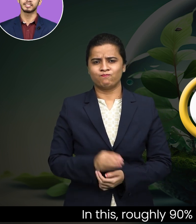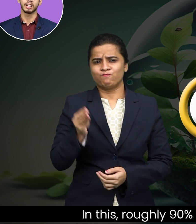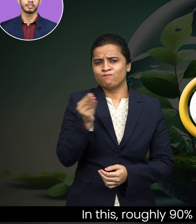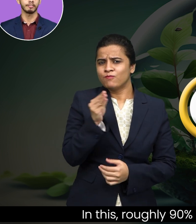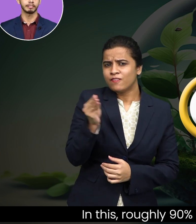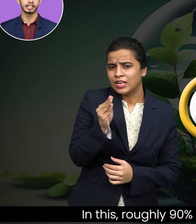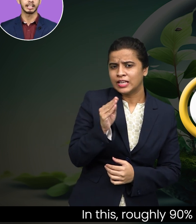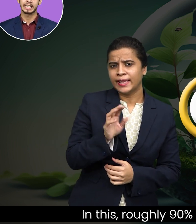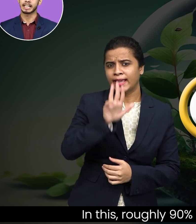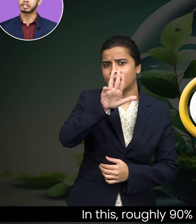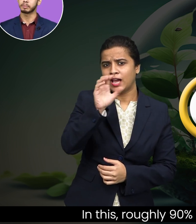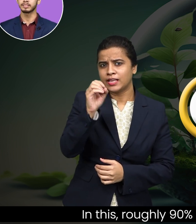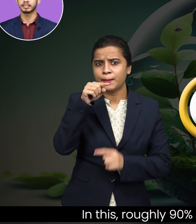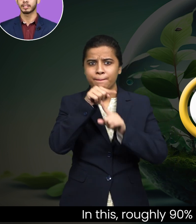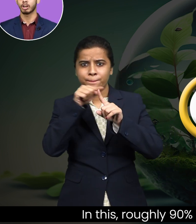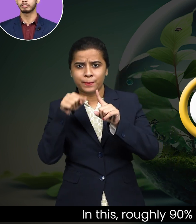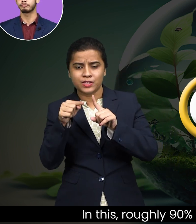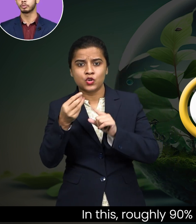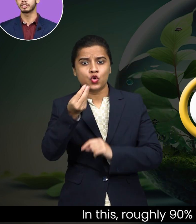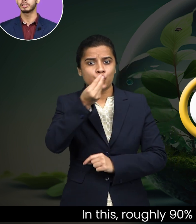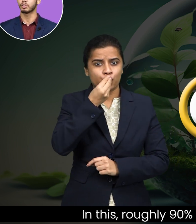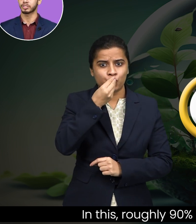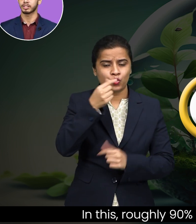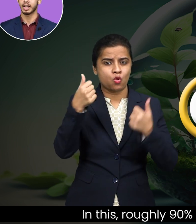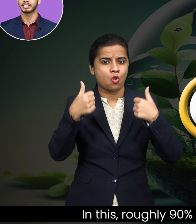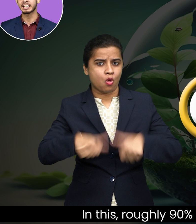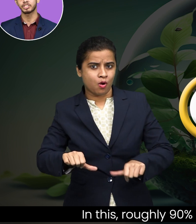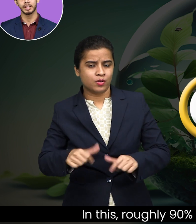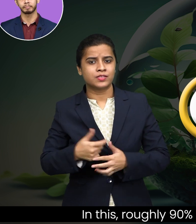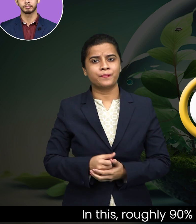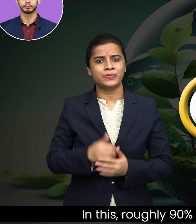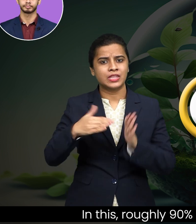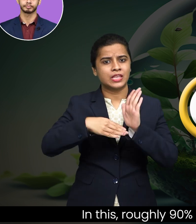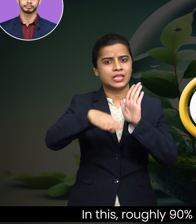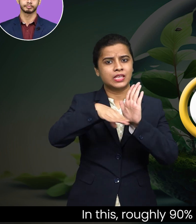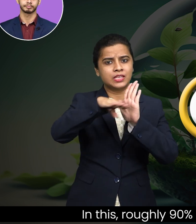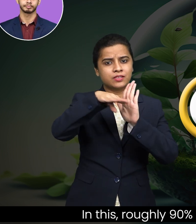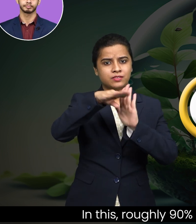In this, roughly 90% of the food is lost at each step.